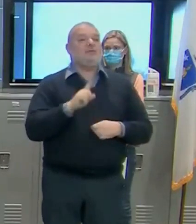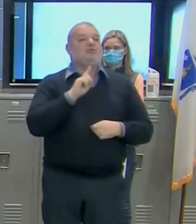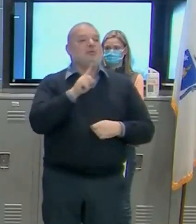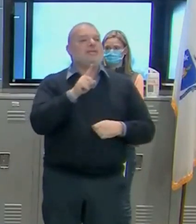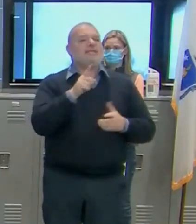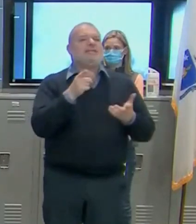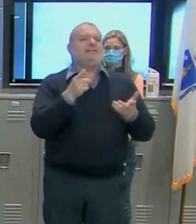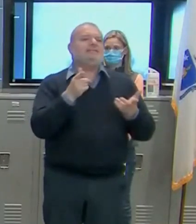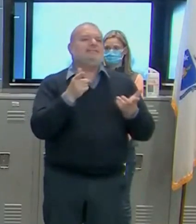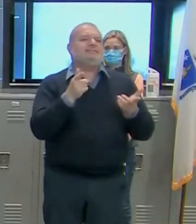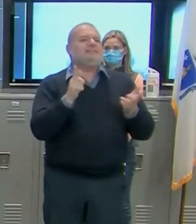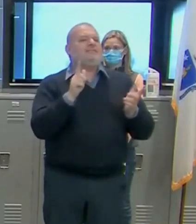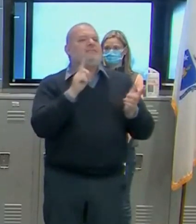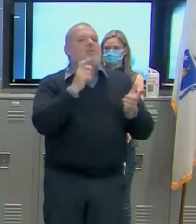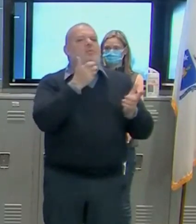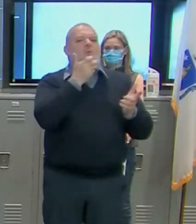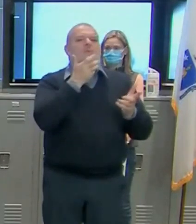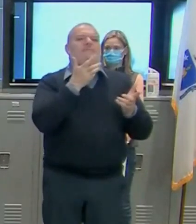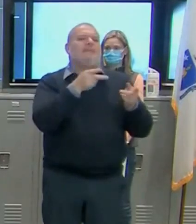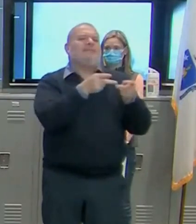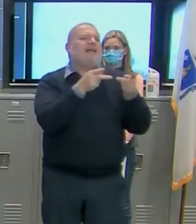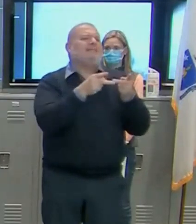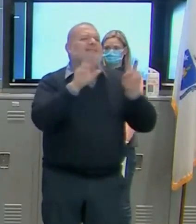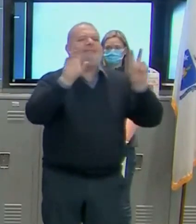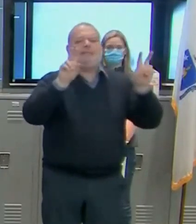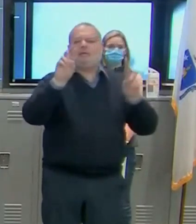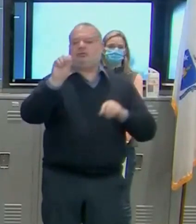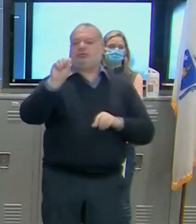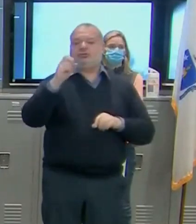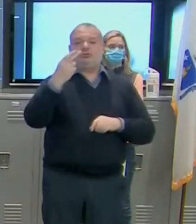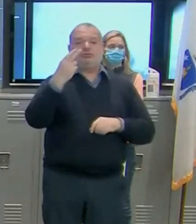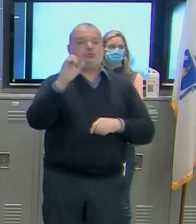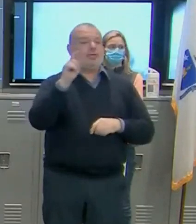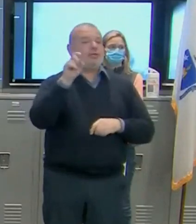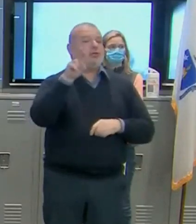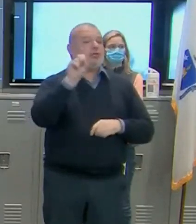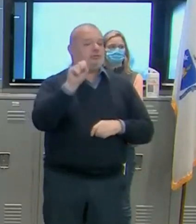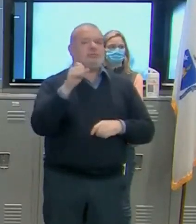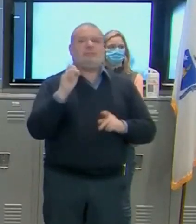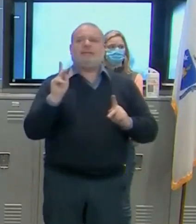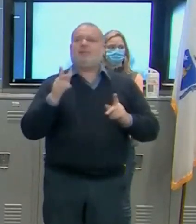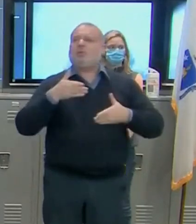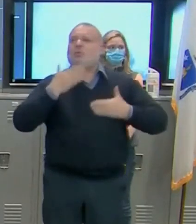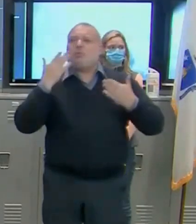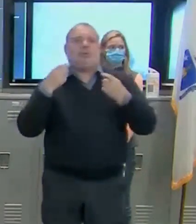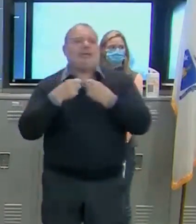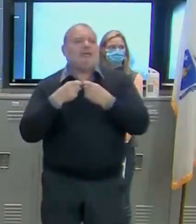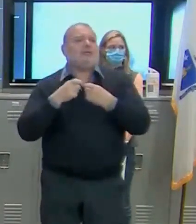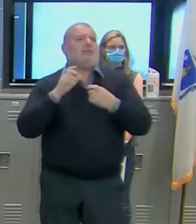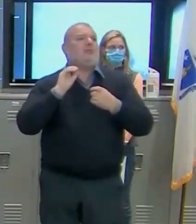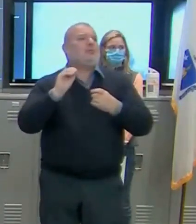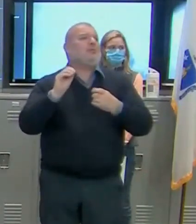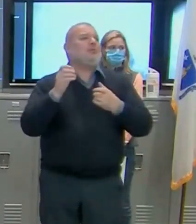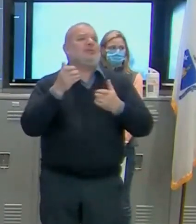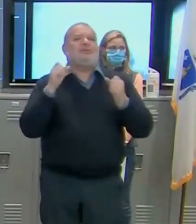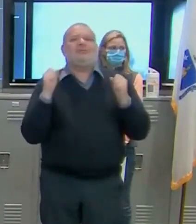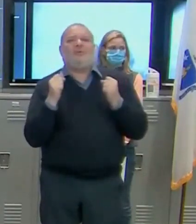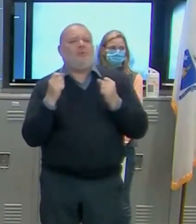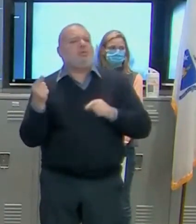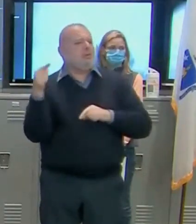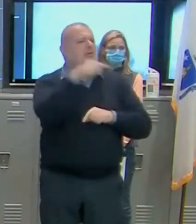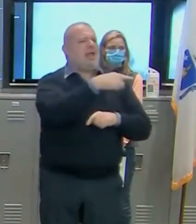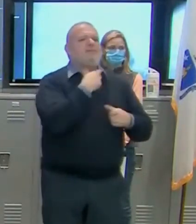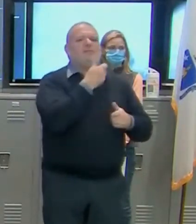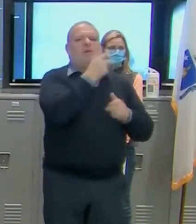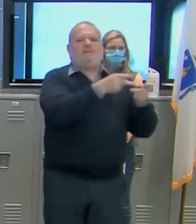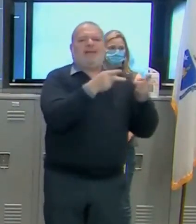We'll continue to support the shelter needs as power is restored, both during and throughout the